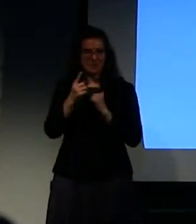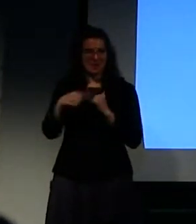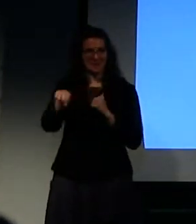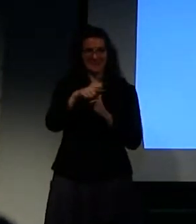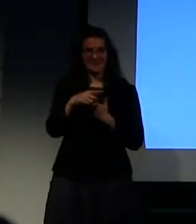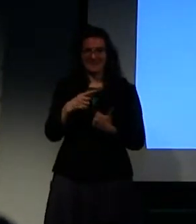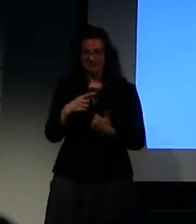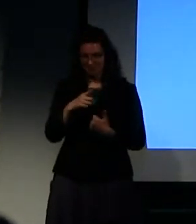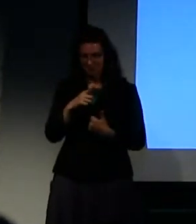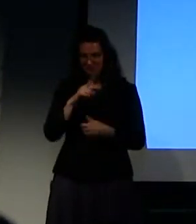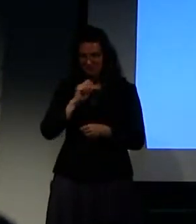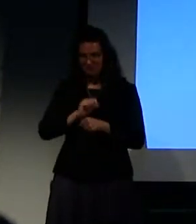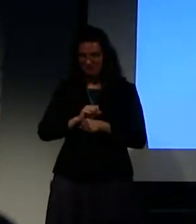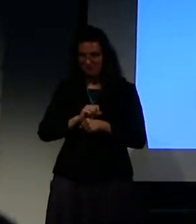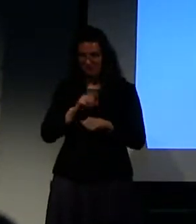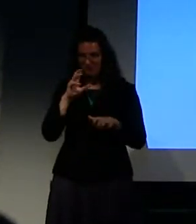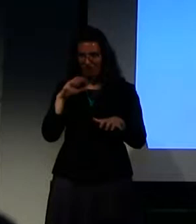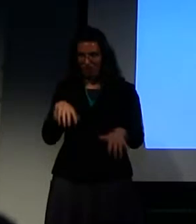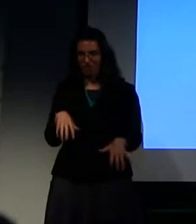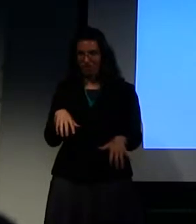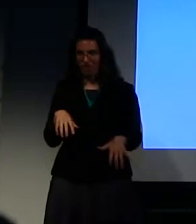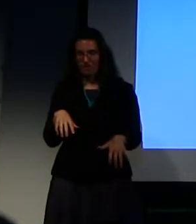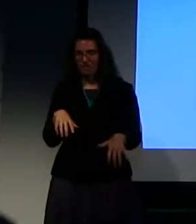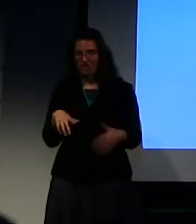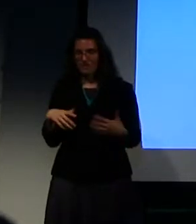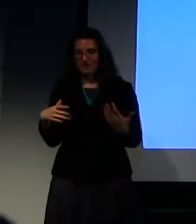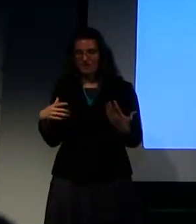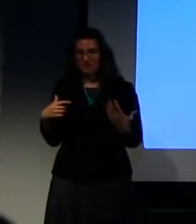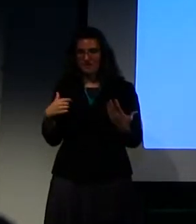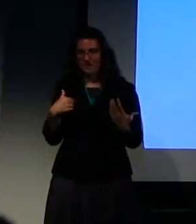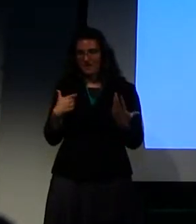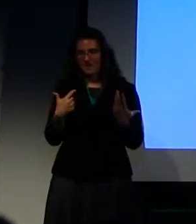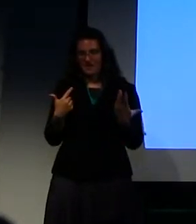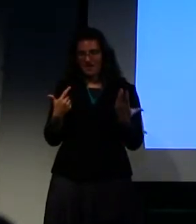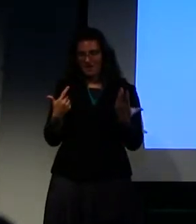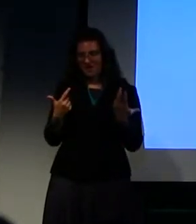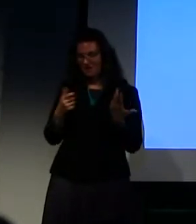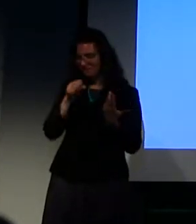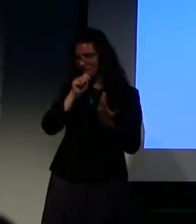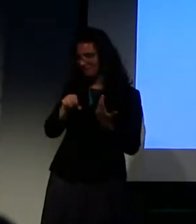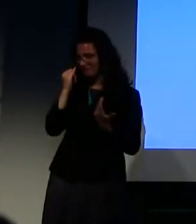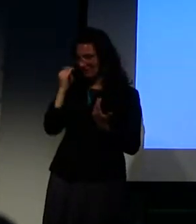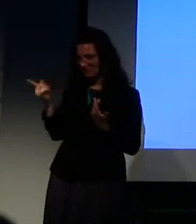a little bit. I would just love for you to comment on